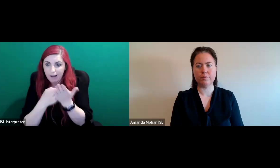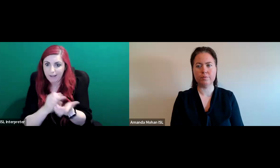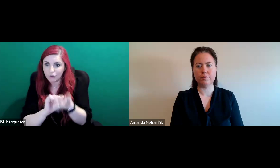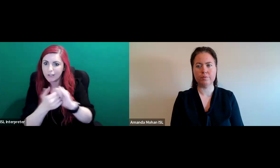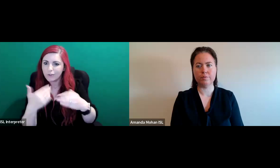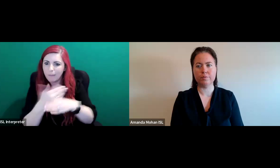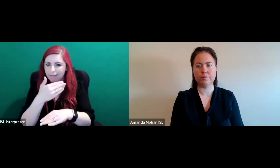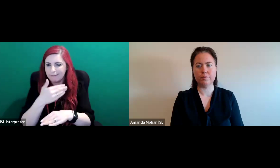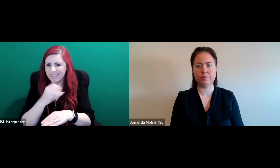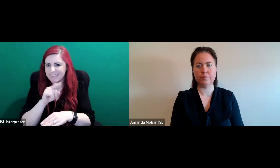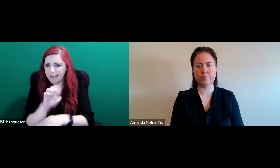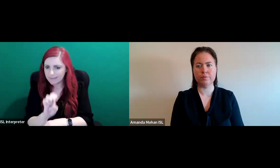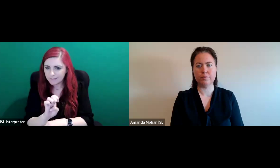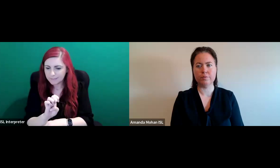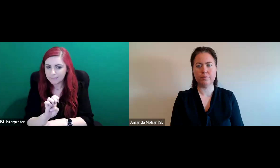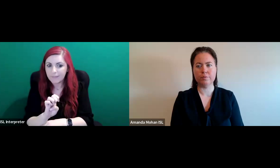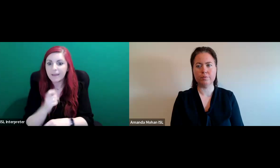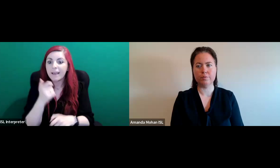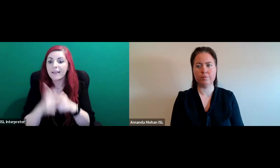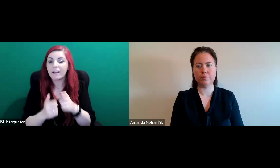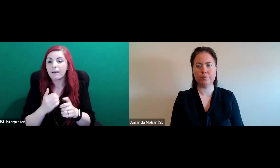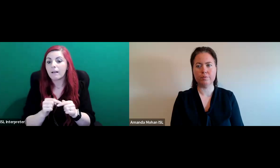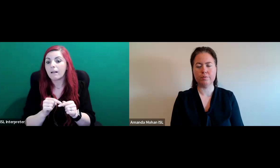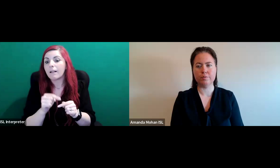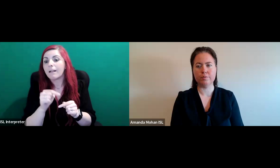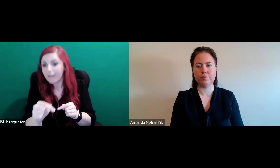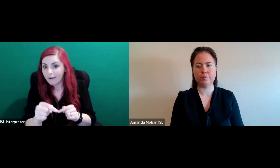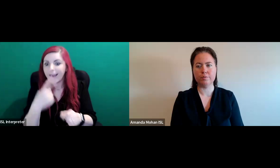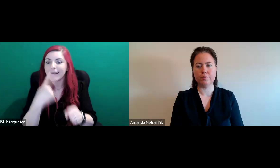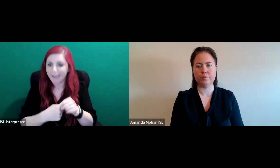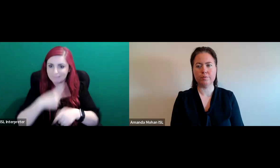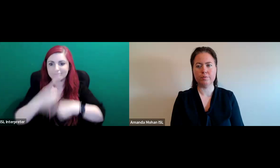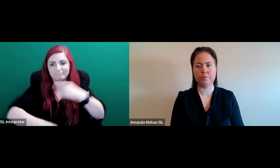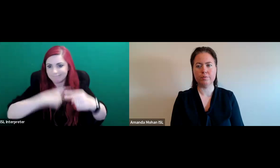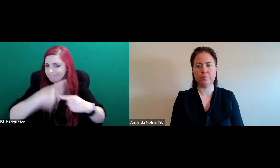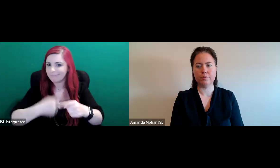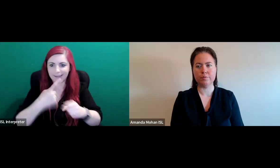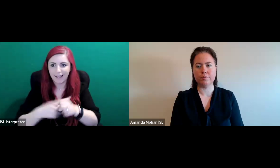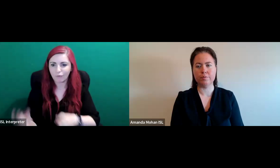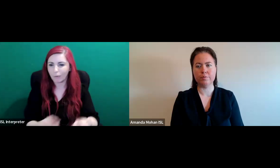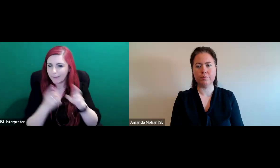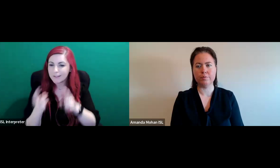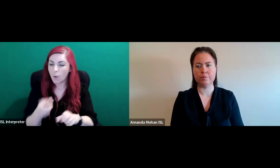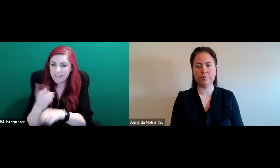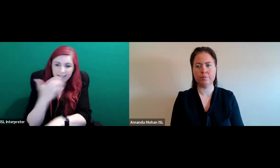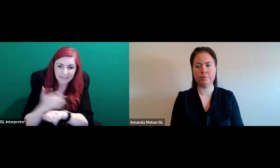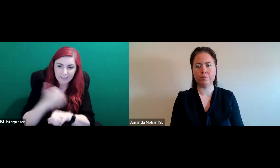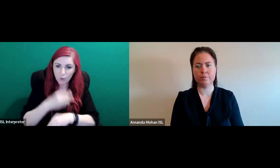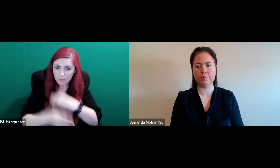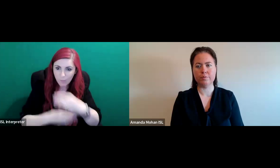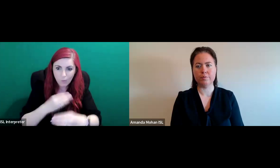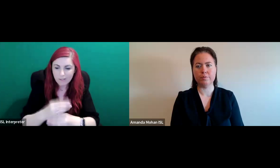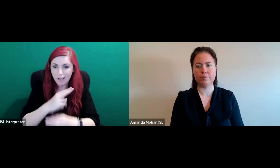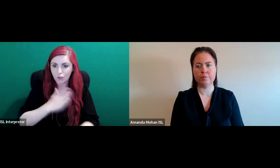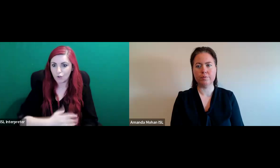state. And then a few years later, we repeat the cycle all over again. So this is a kind of a continuous process, but we're just